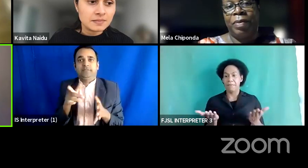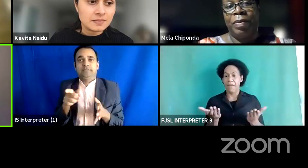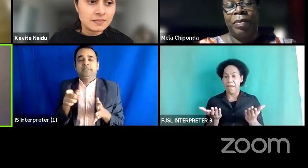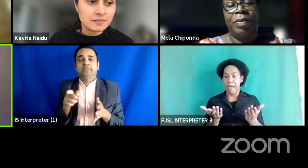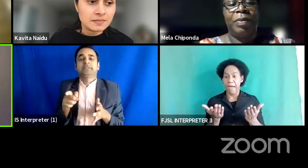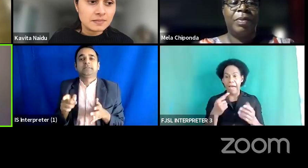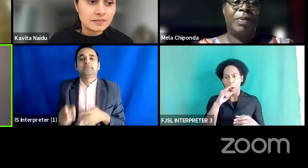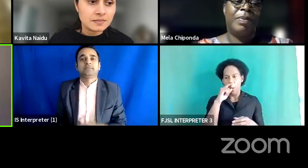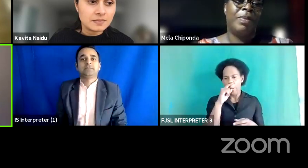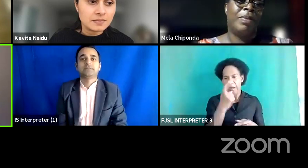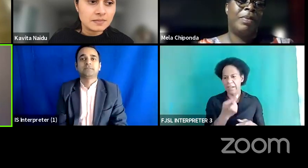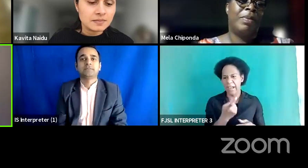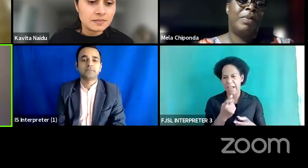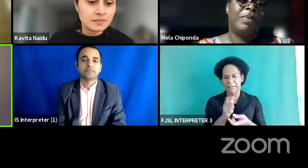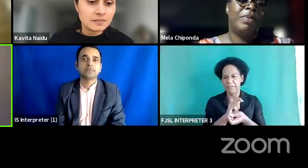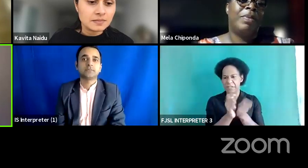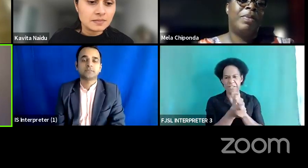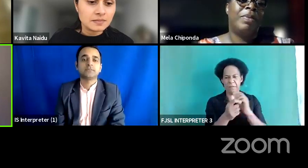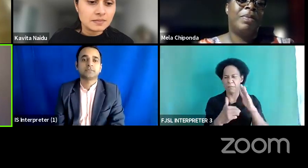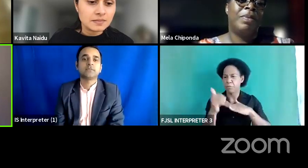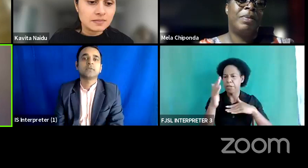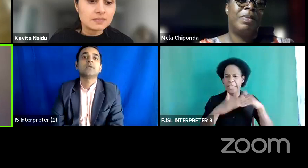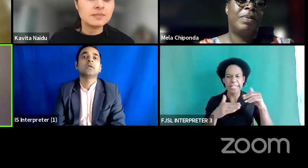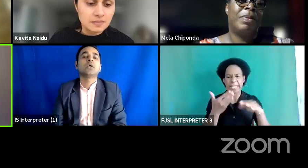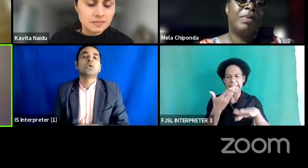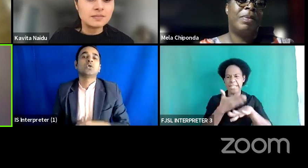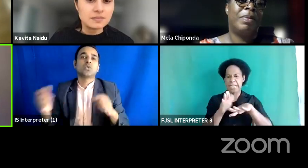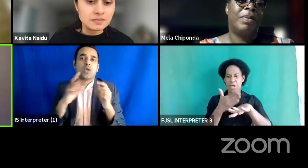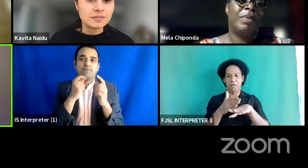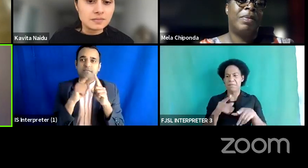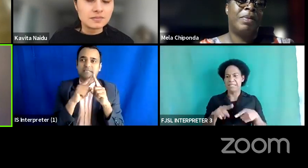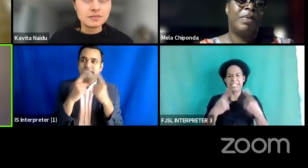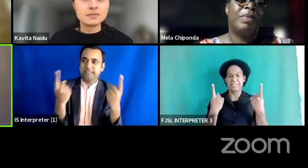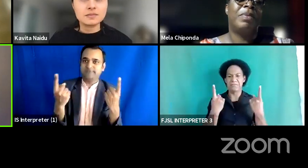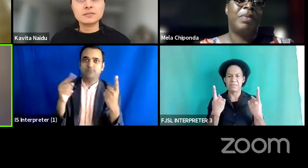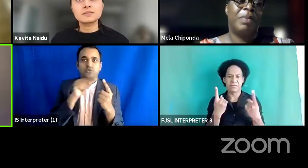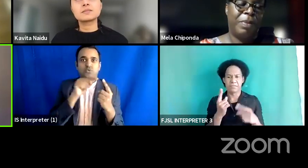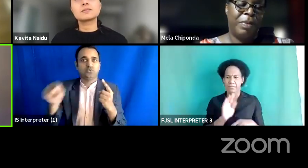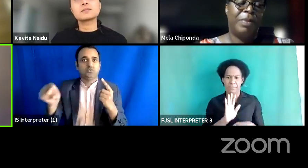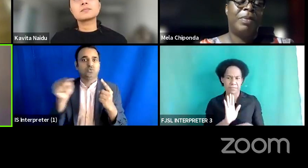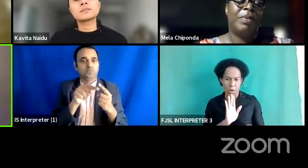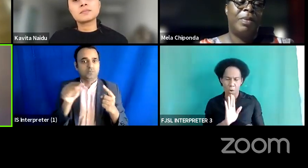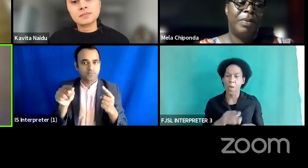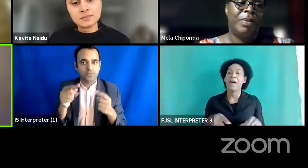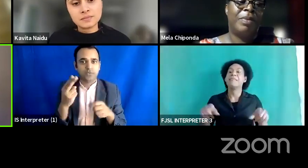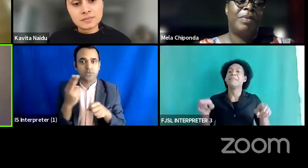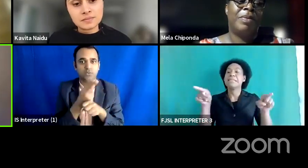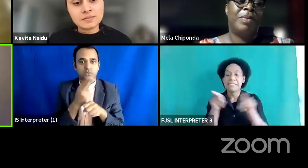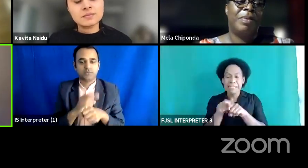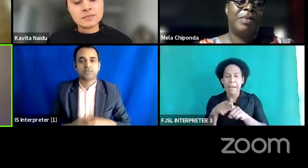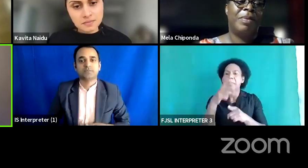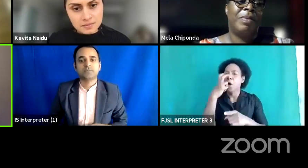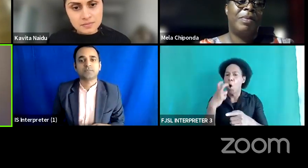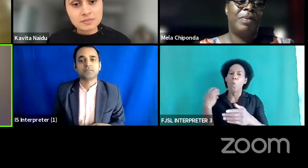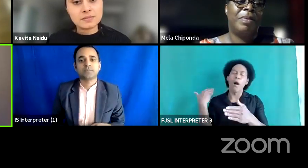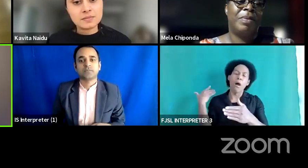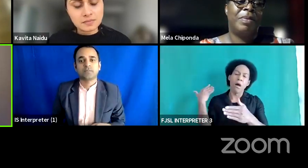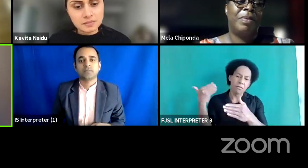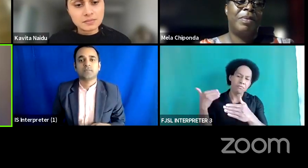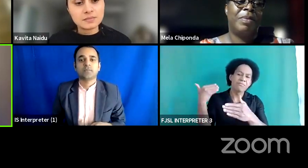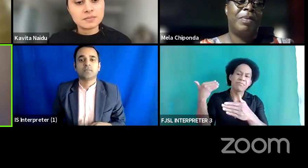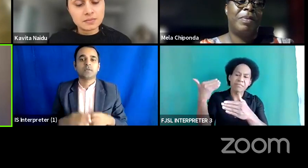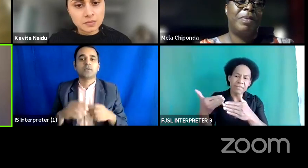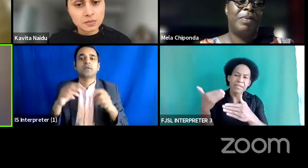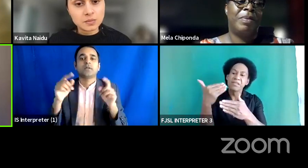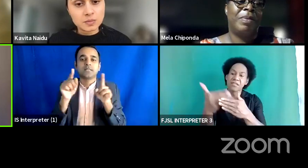different, these models will continue to serve the few at the expense of the many. Whether it's in vaccine inequalities, whether it's in the climate crisis, whether it's